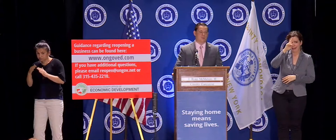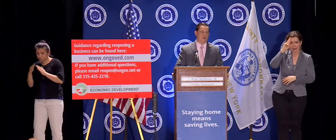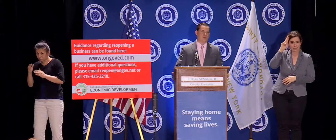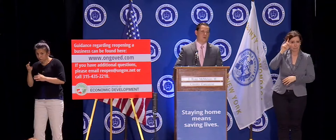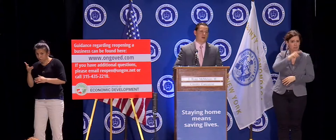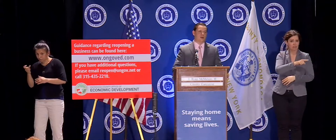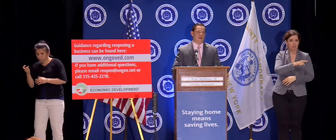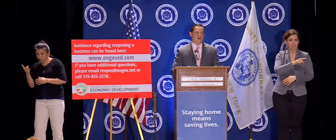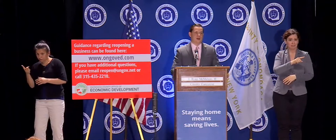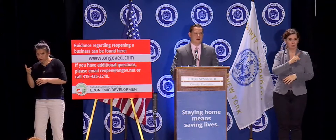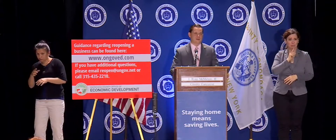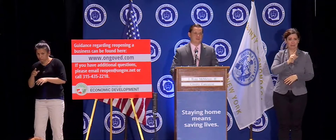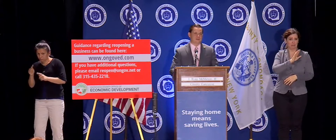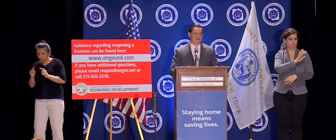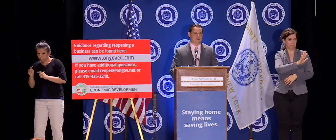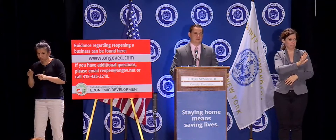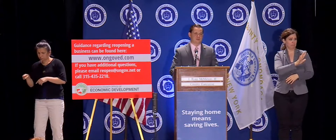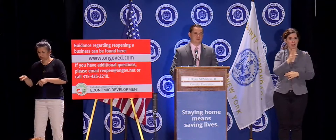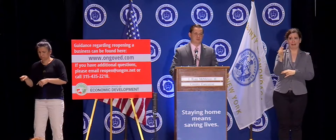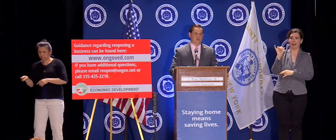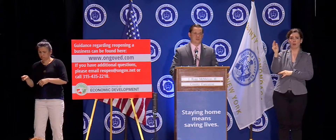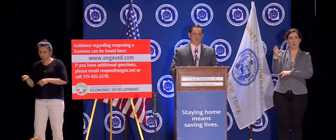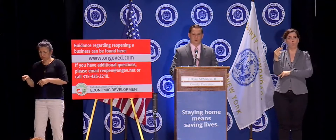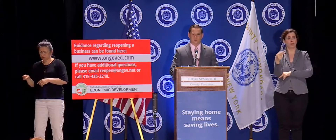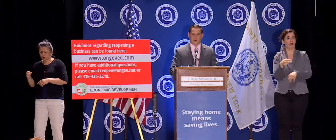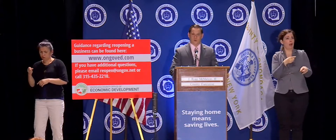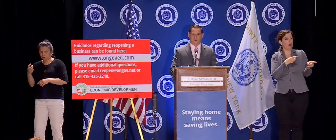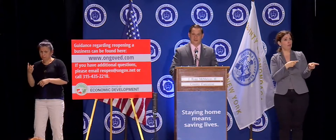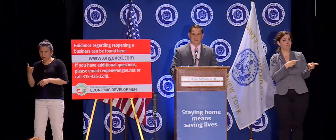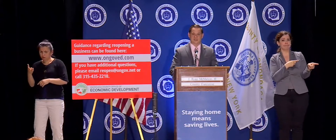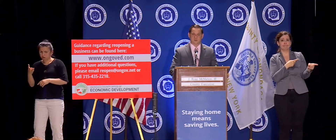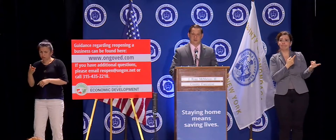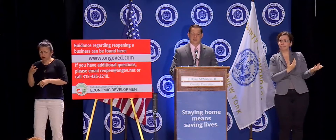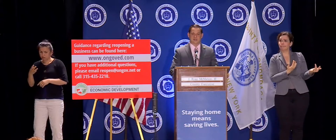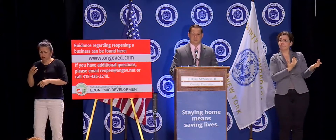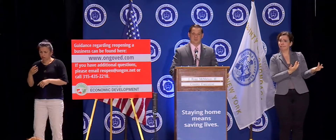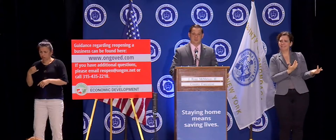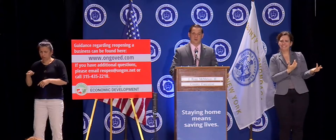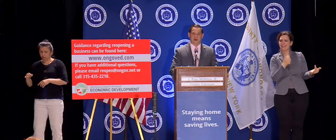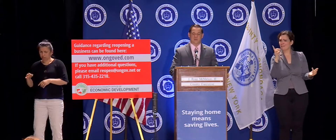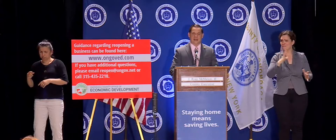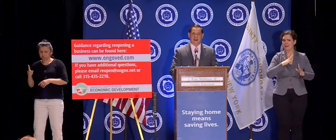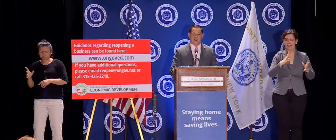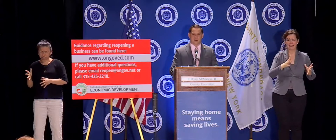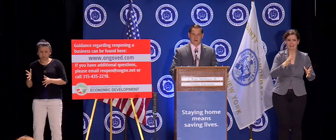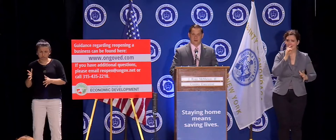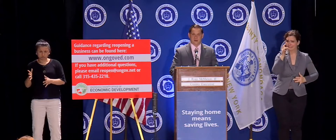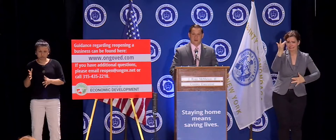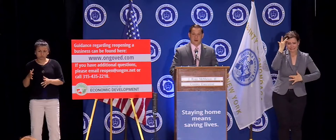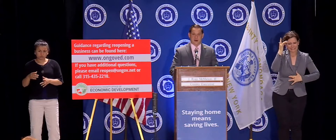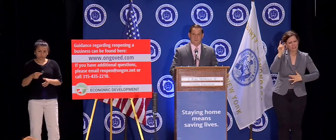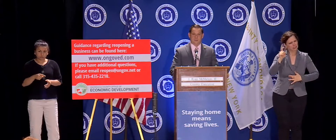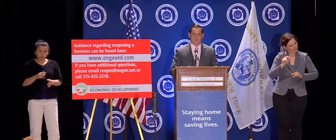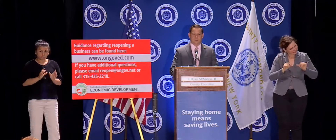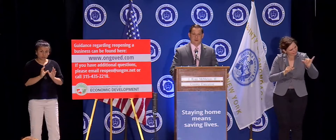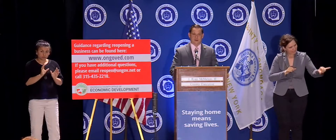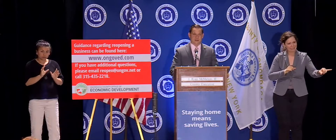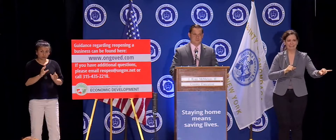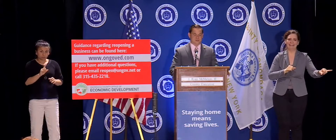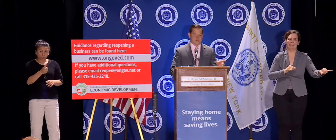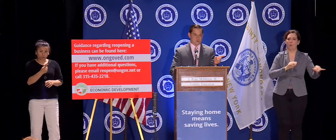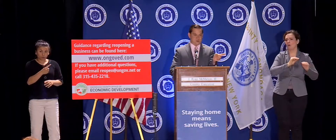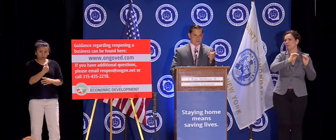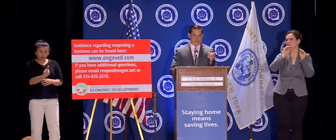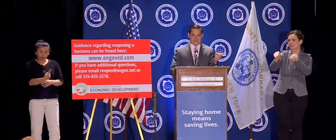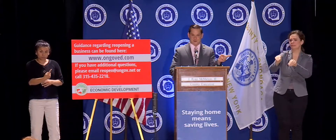we're at a point where in week 3 or 4, if I had 61 cases, I'd be pulling out my hair. But